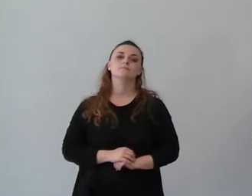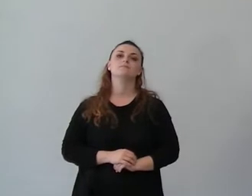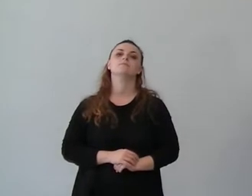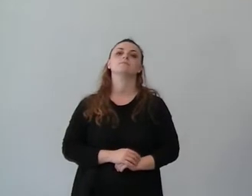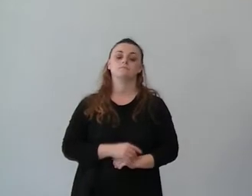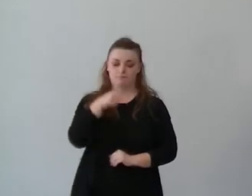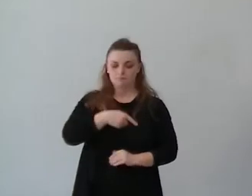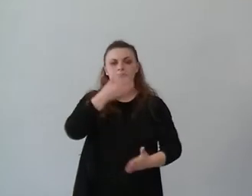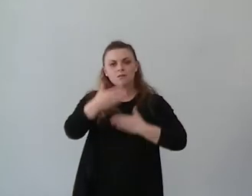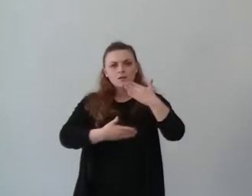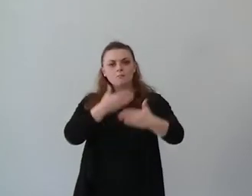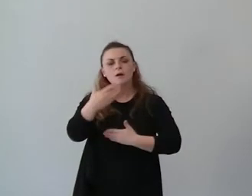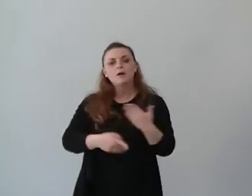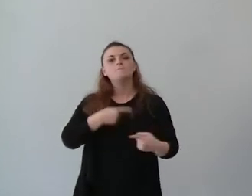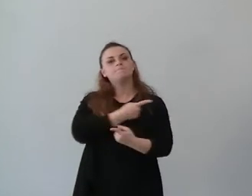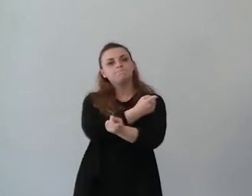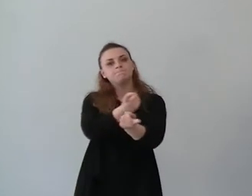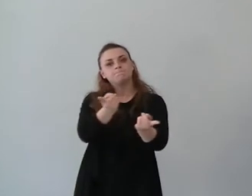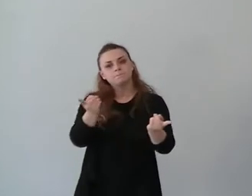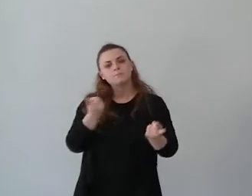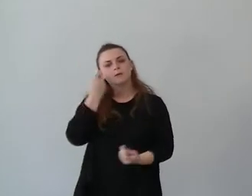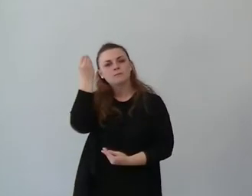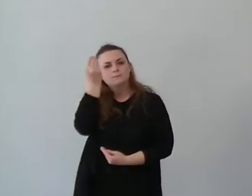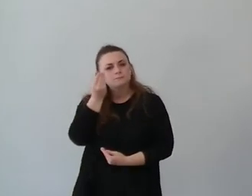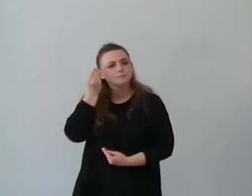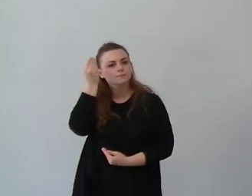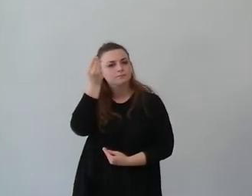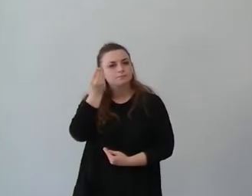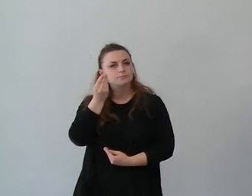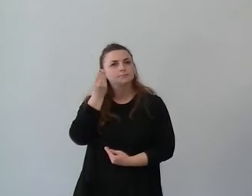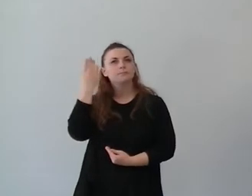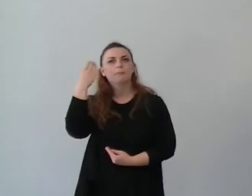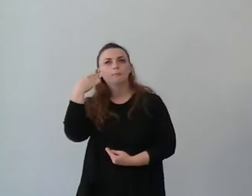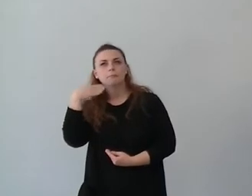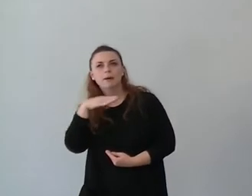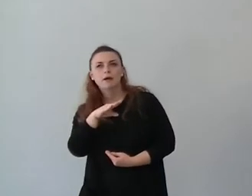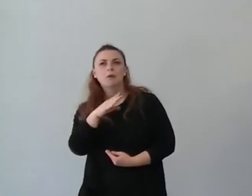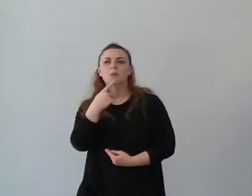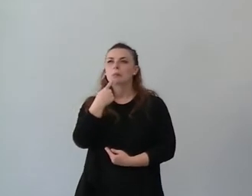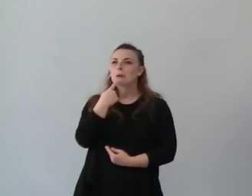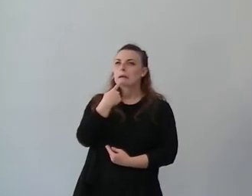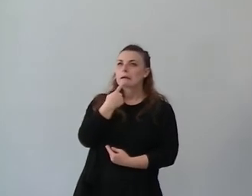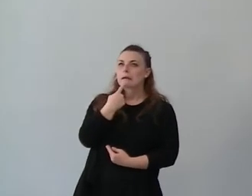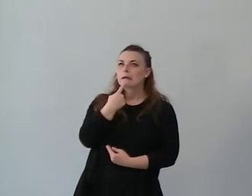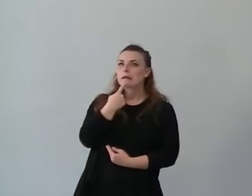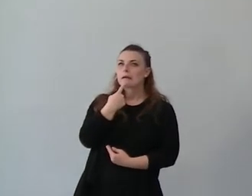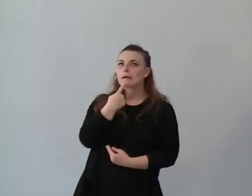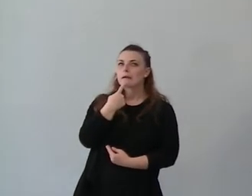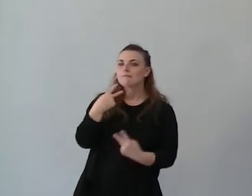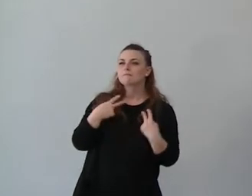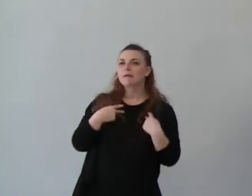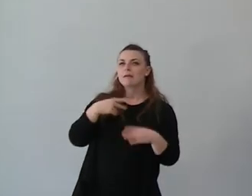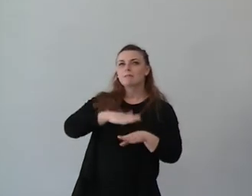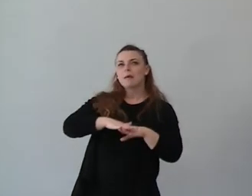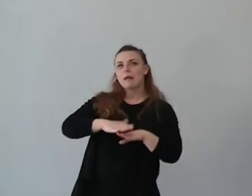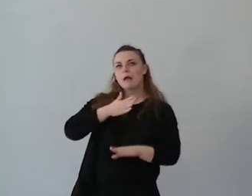avanti cominciate a chiedervi chi è un Paolo per te nella tua vita. Obviously, the person doesn't need to have the name